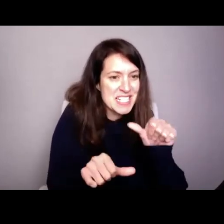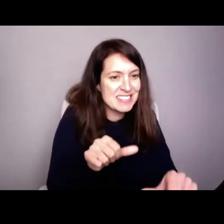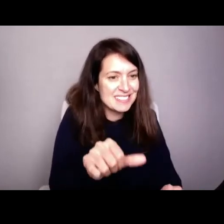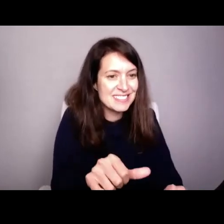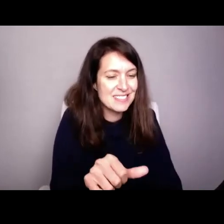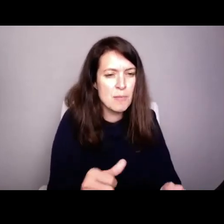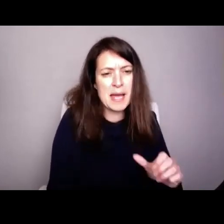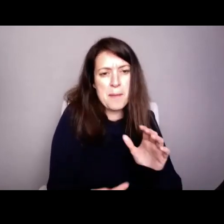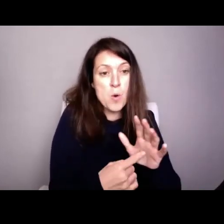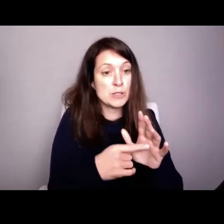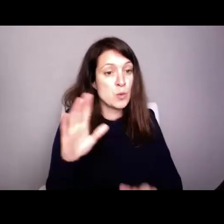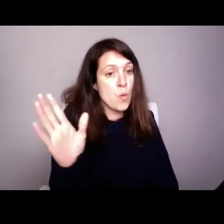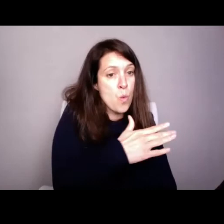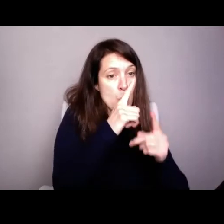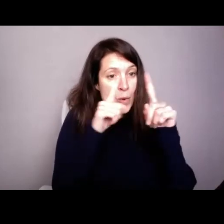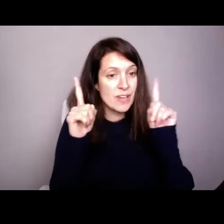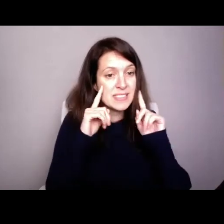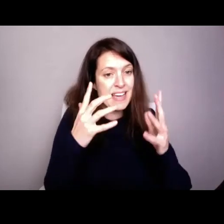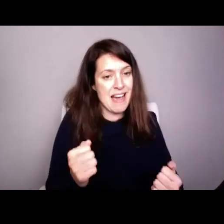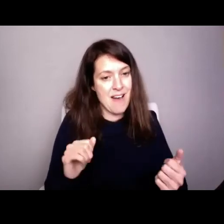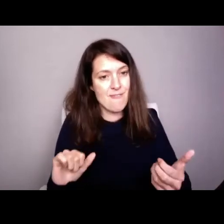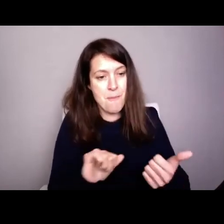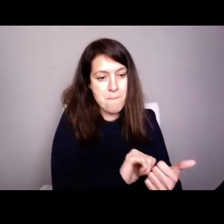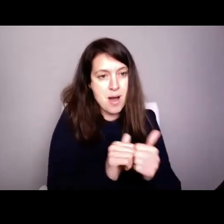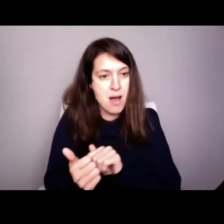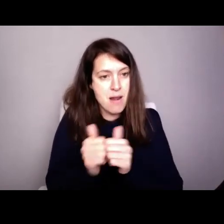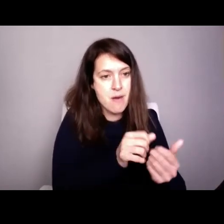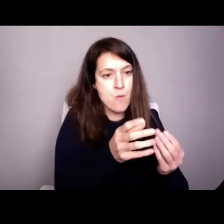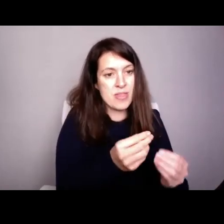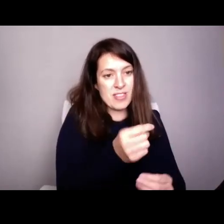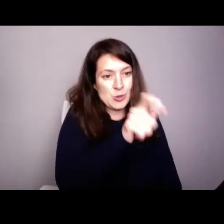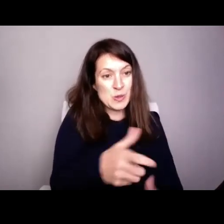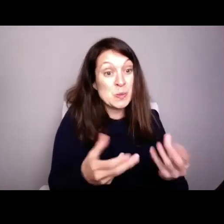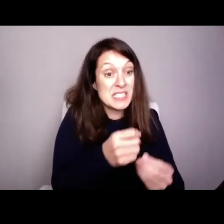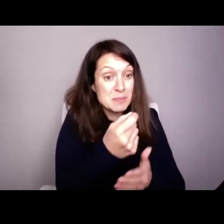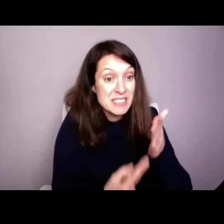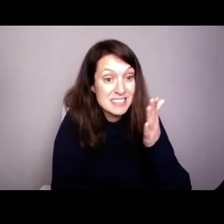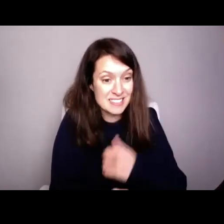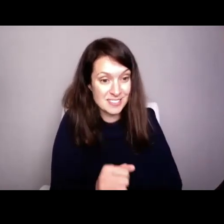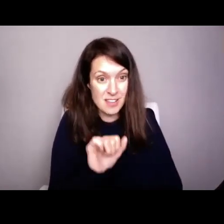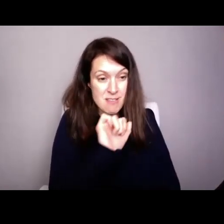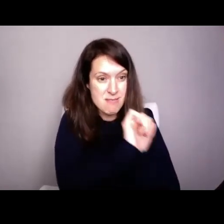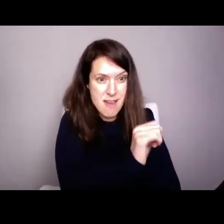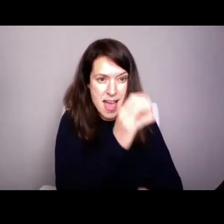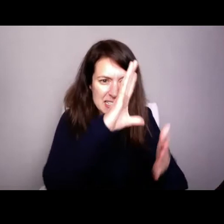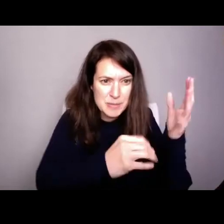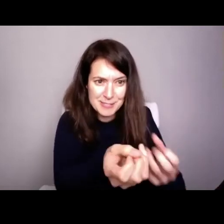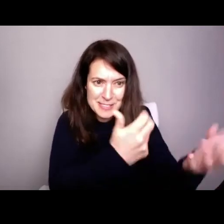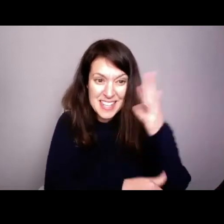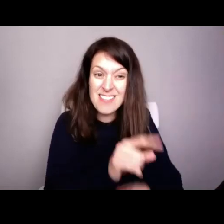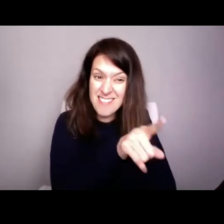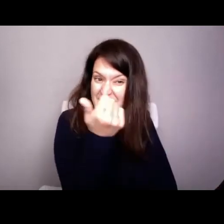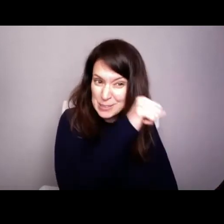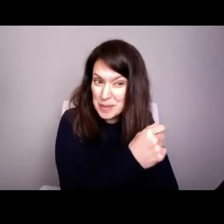higher education institution partner with its disabled students and is led by their experience and expertise.